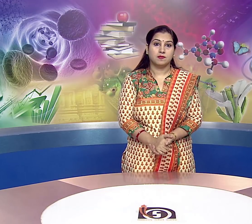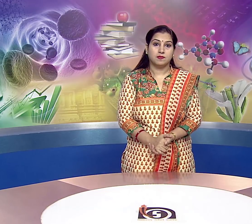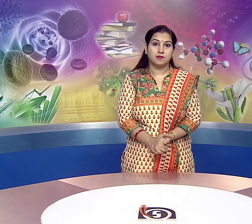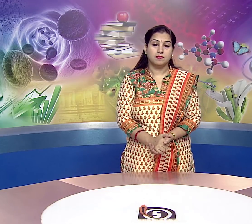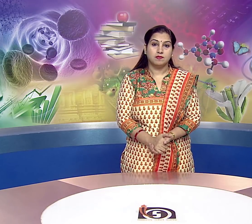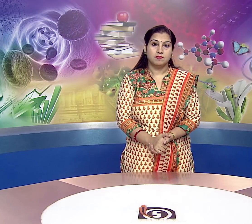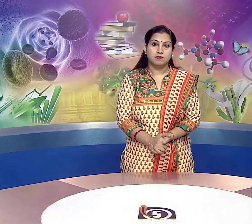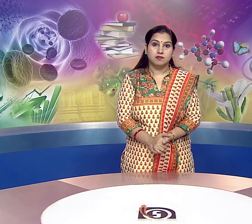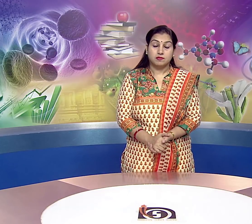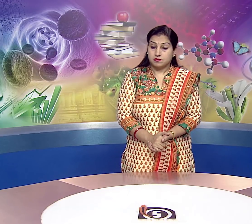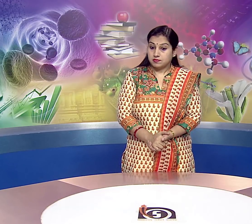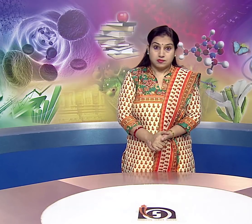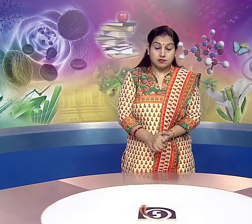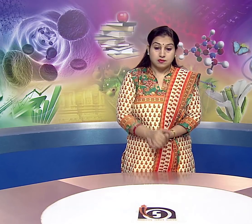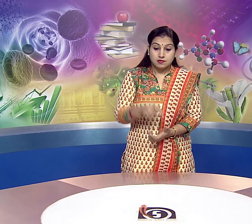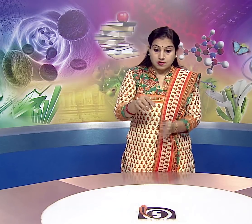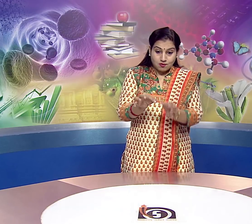Is it tiger's fault